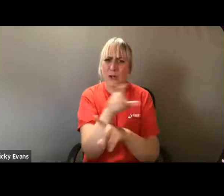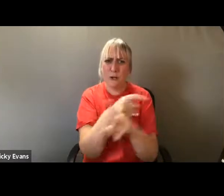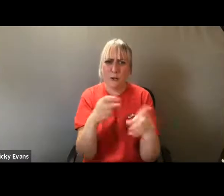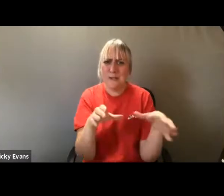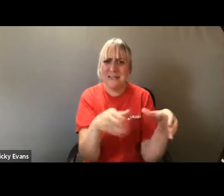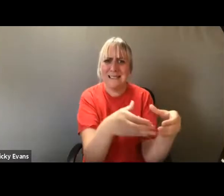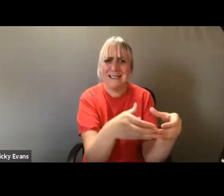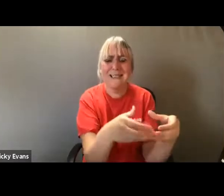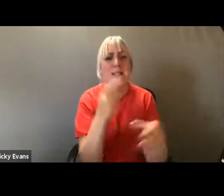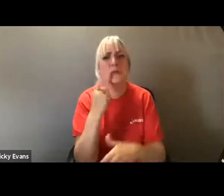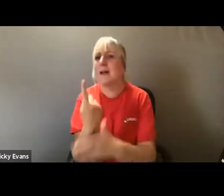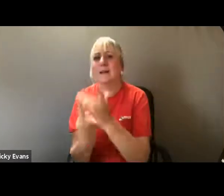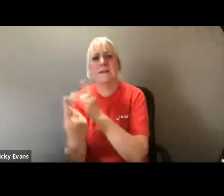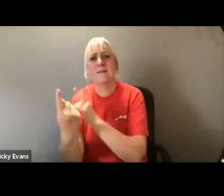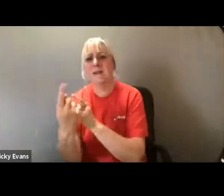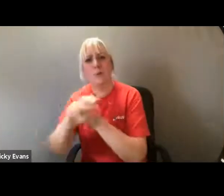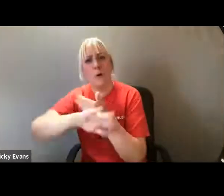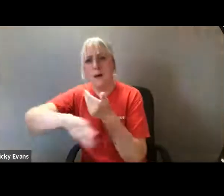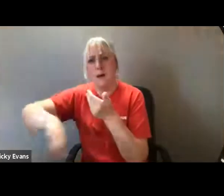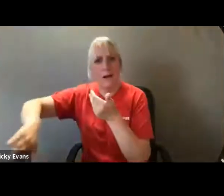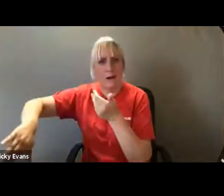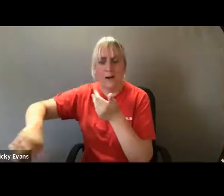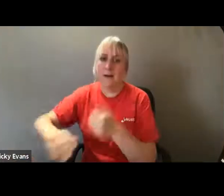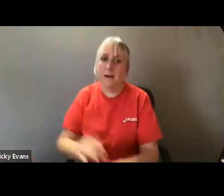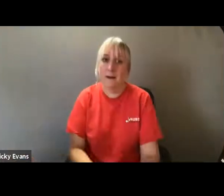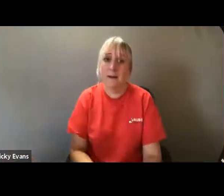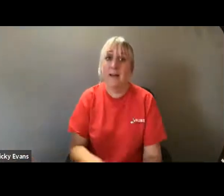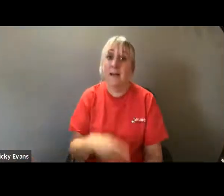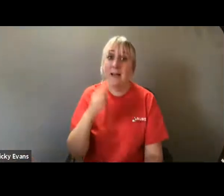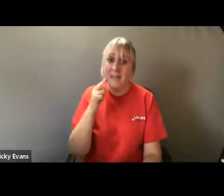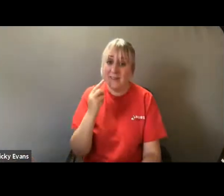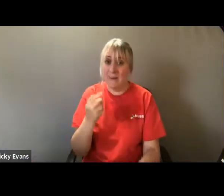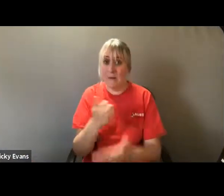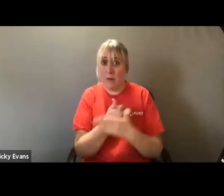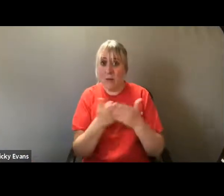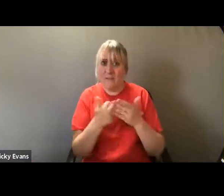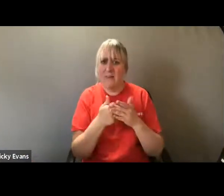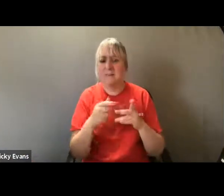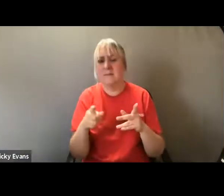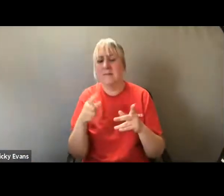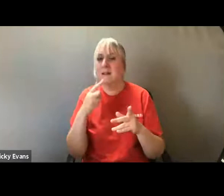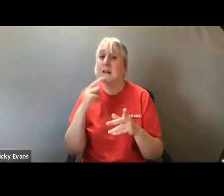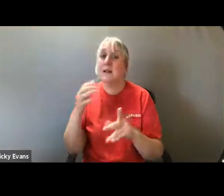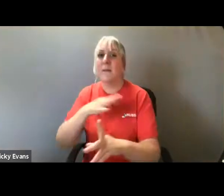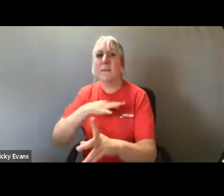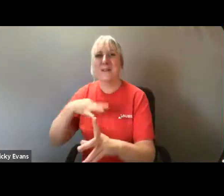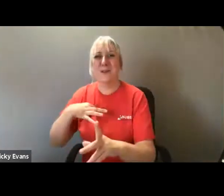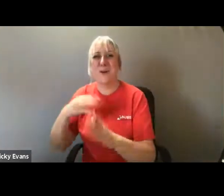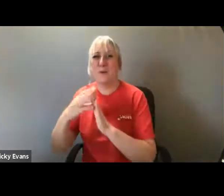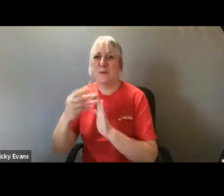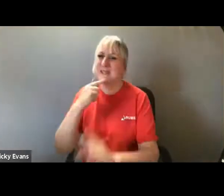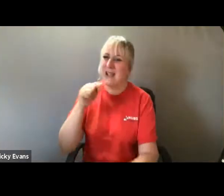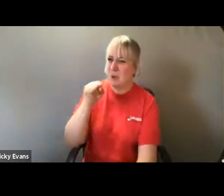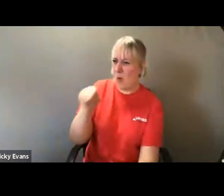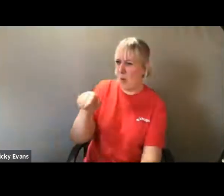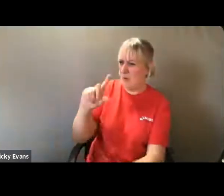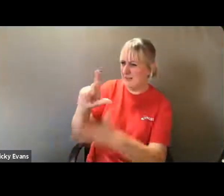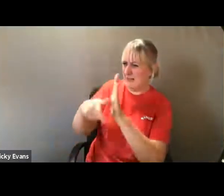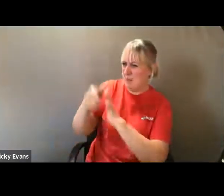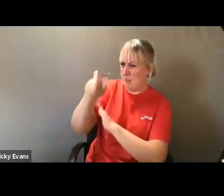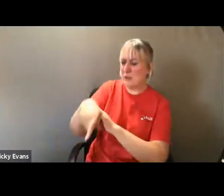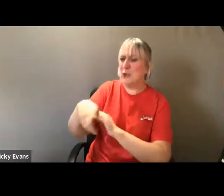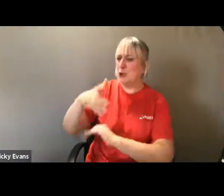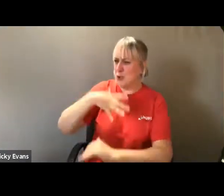individual model. So I think a lot of the time it's framed as the medical model says, you, the disabled person, has to adapt to